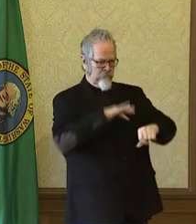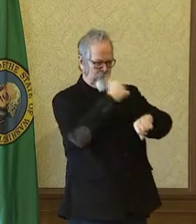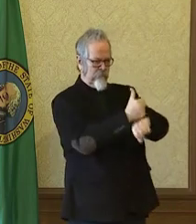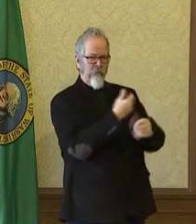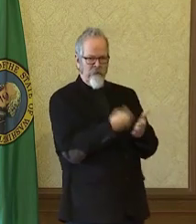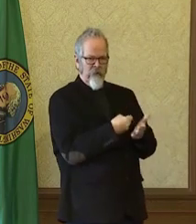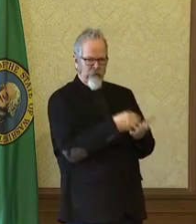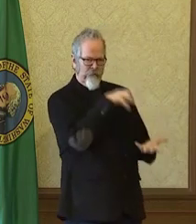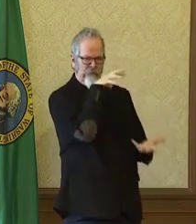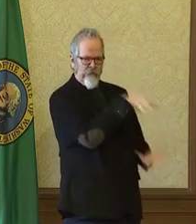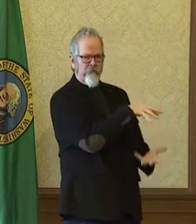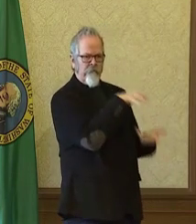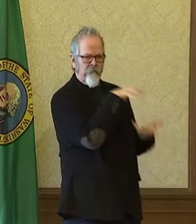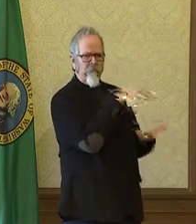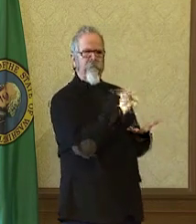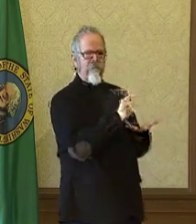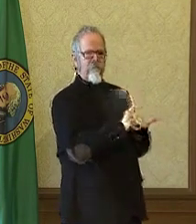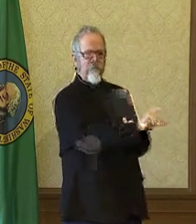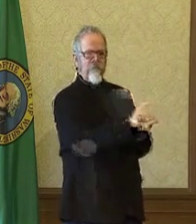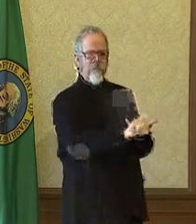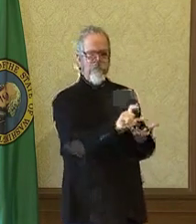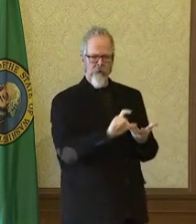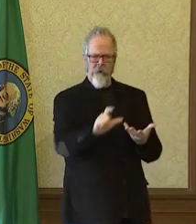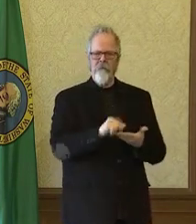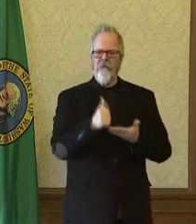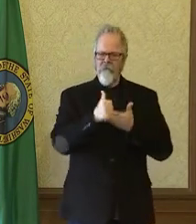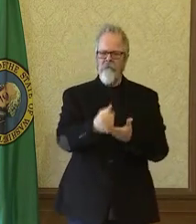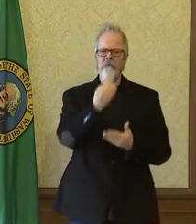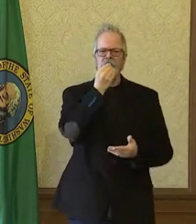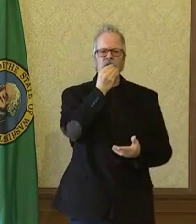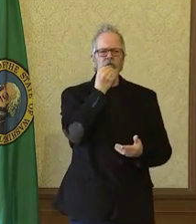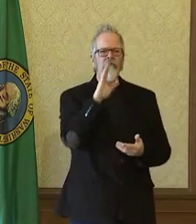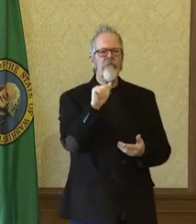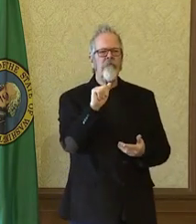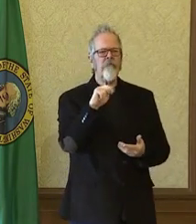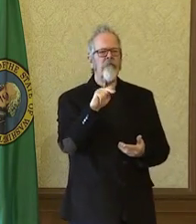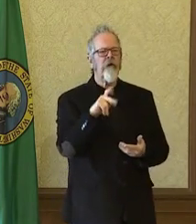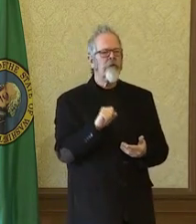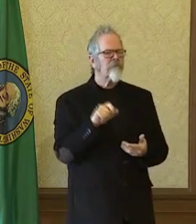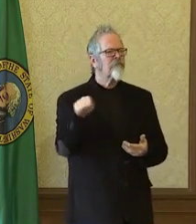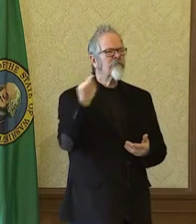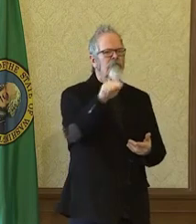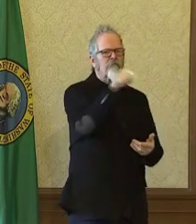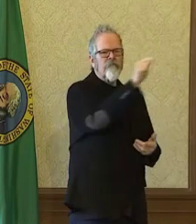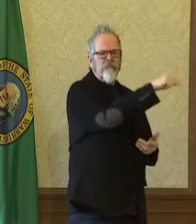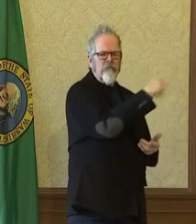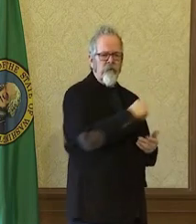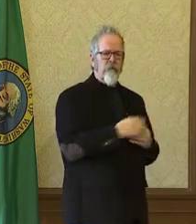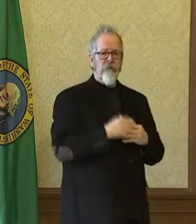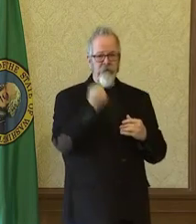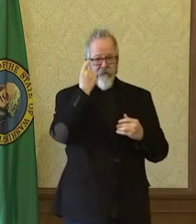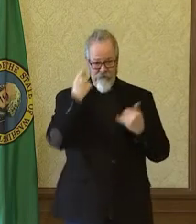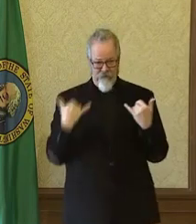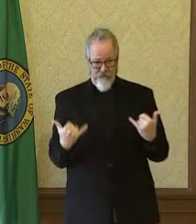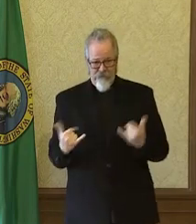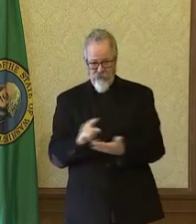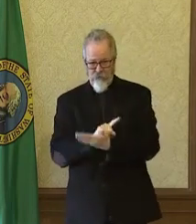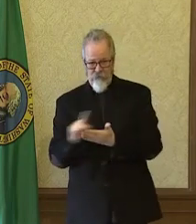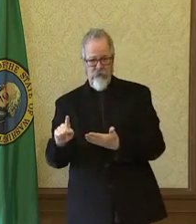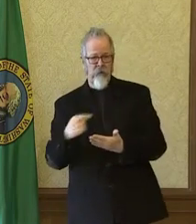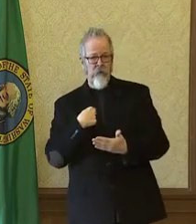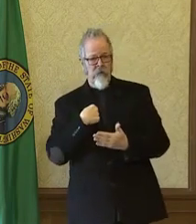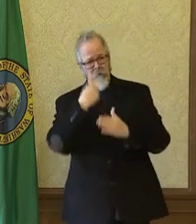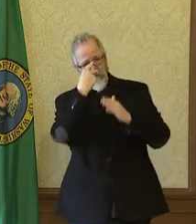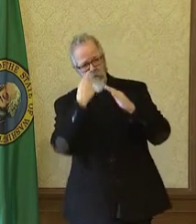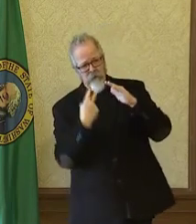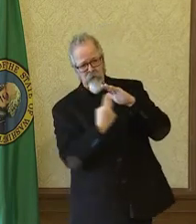alone. And that's double the number that have sought help from food banks in any given week.